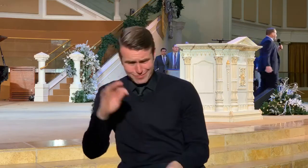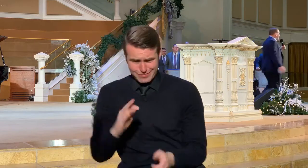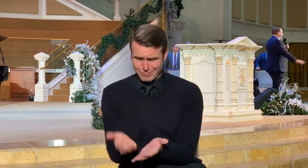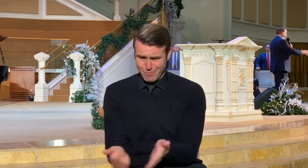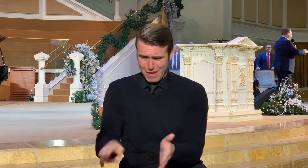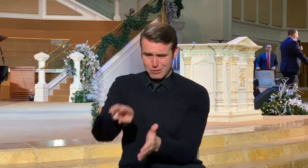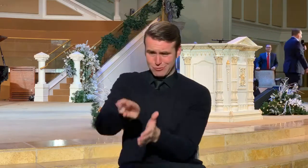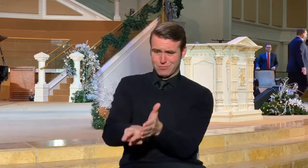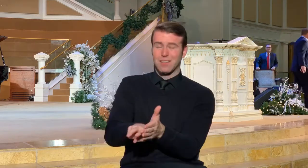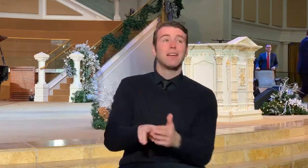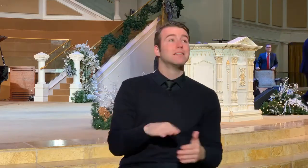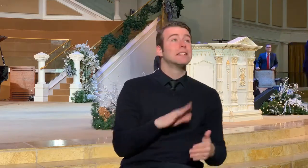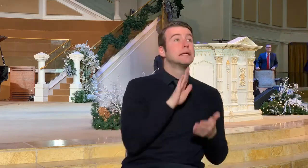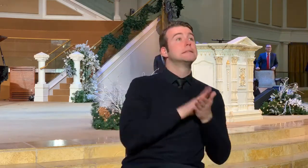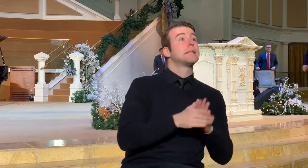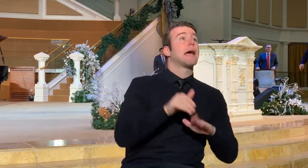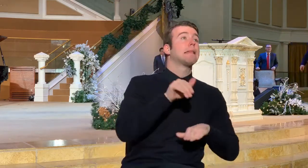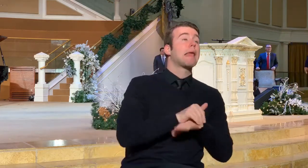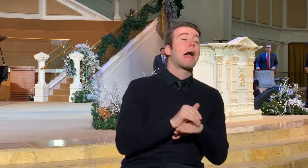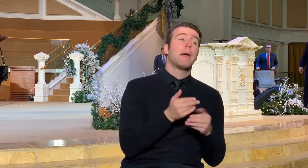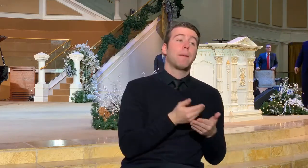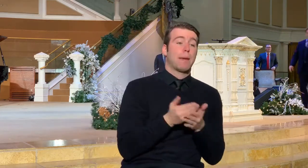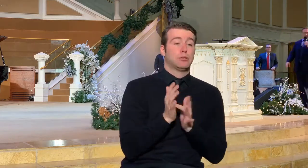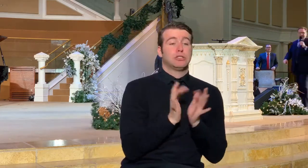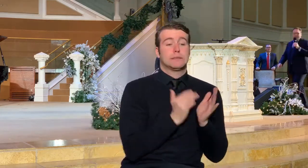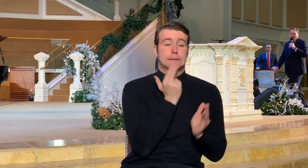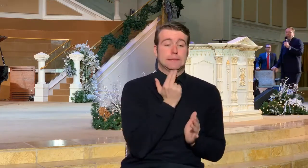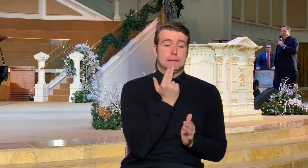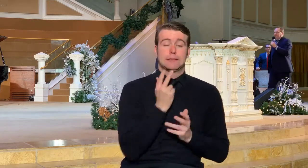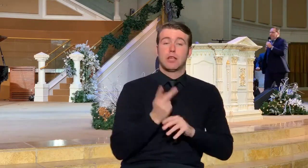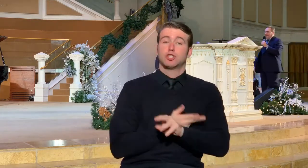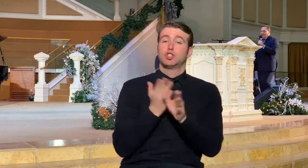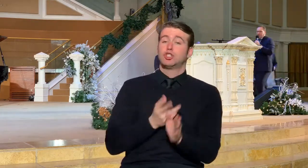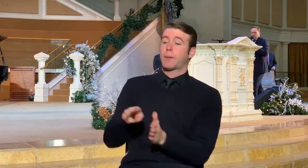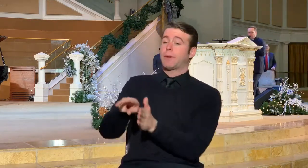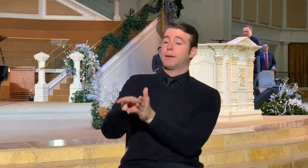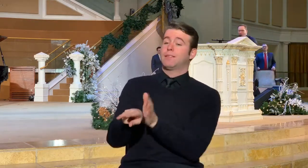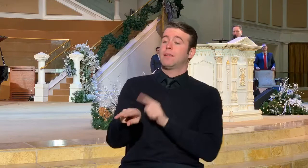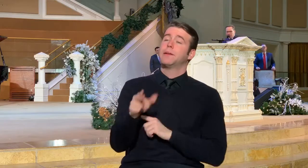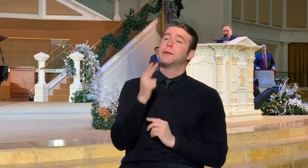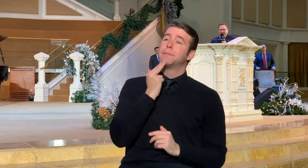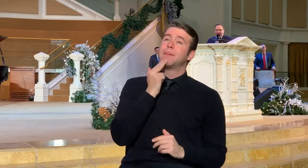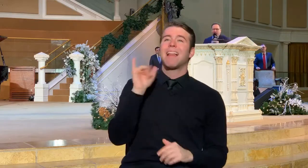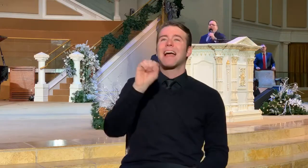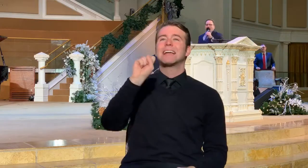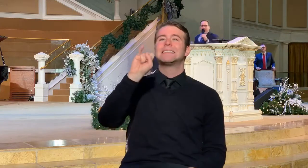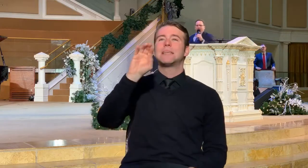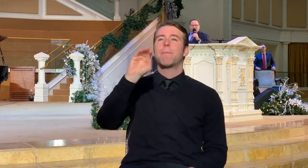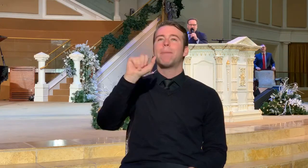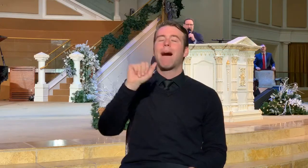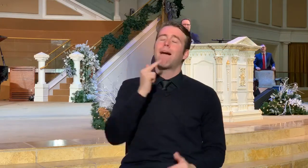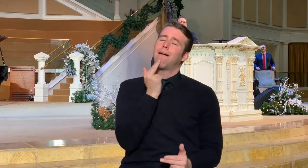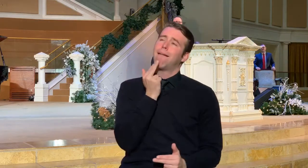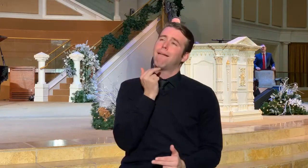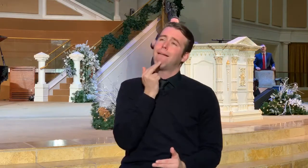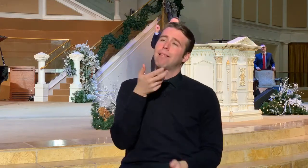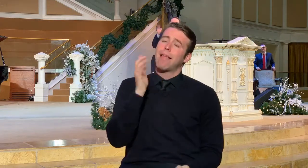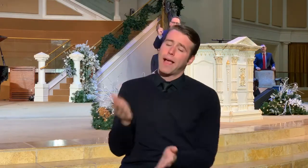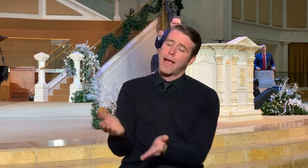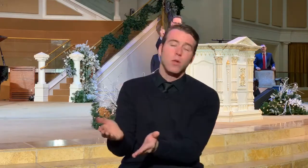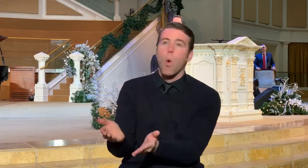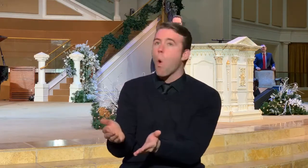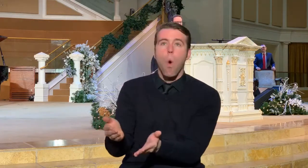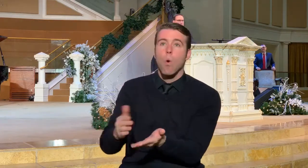cooing silent night, little baby Jesus in the shepherd's stable. He's like little Simba on the Savannah. But understand,